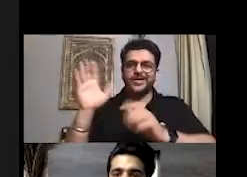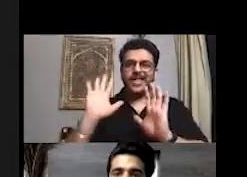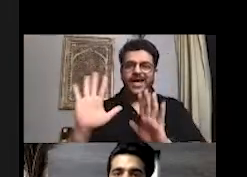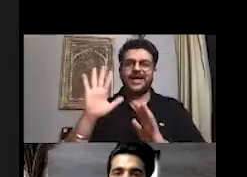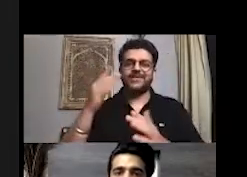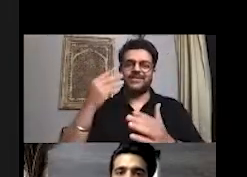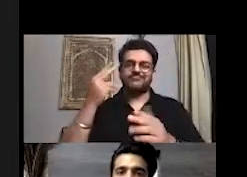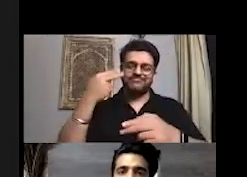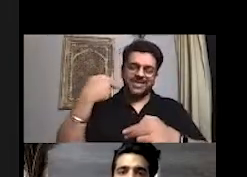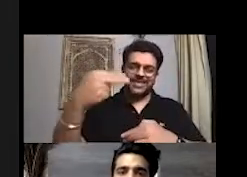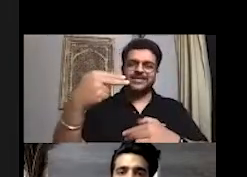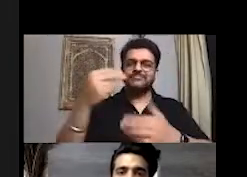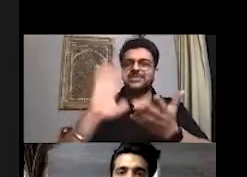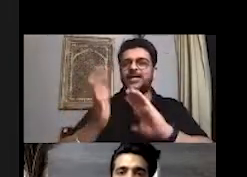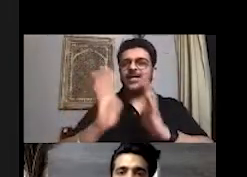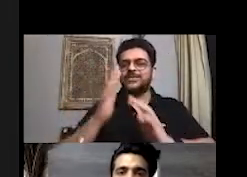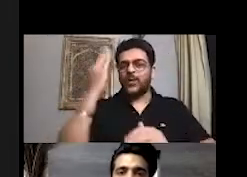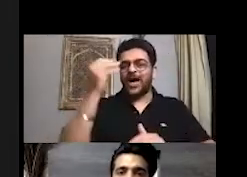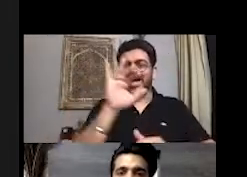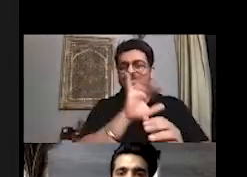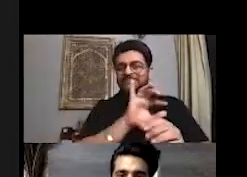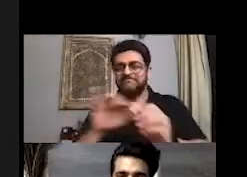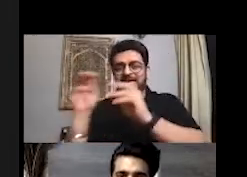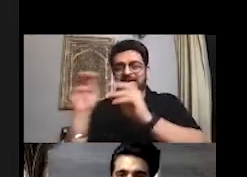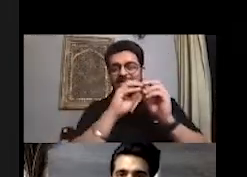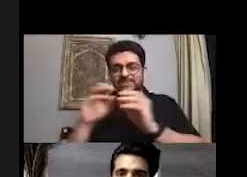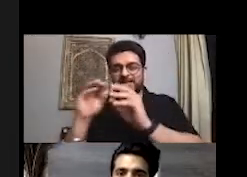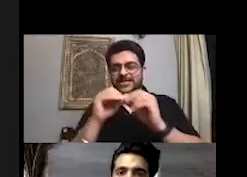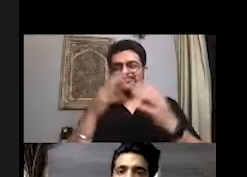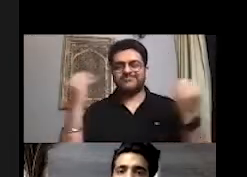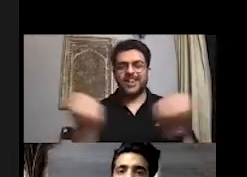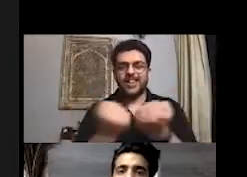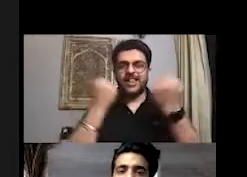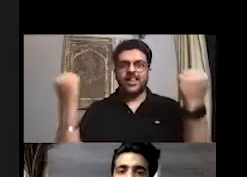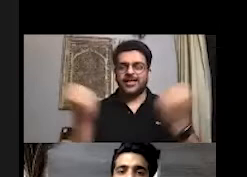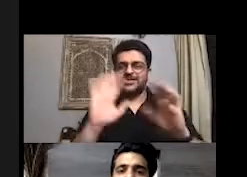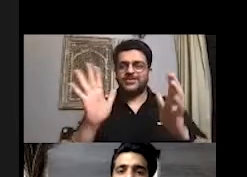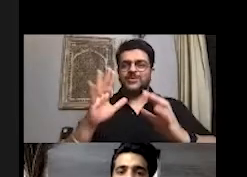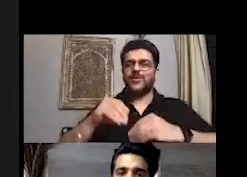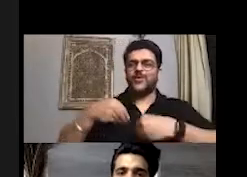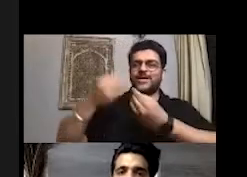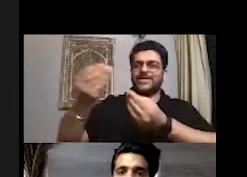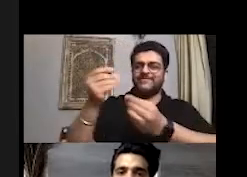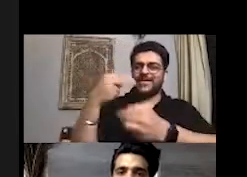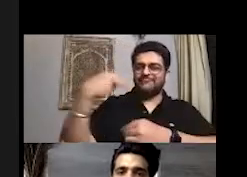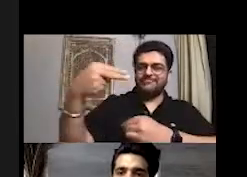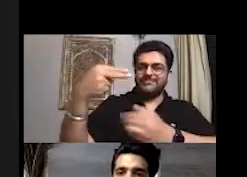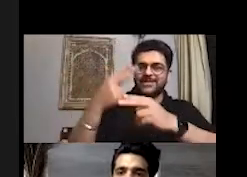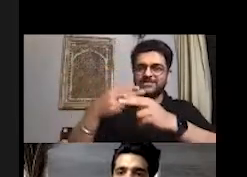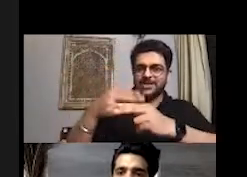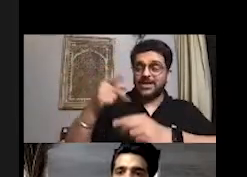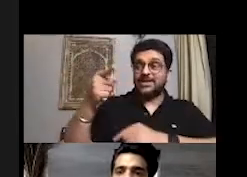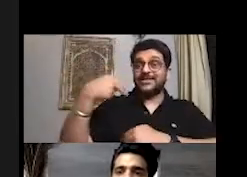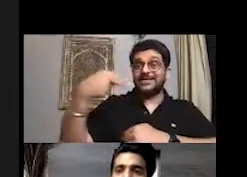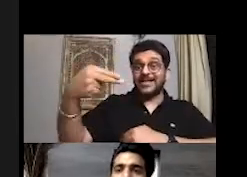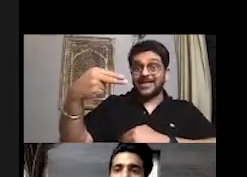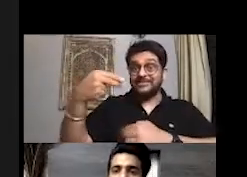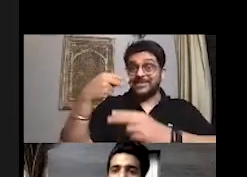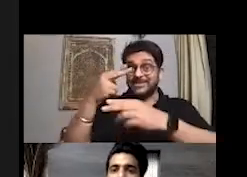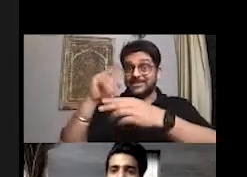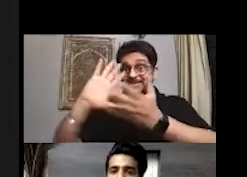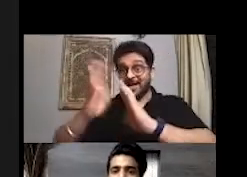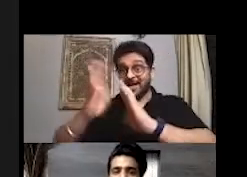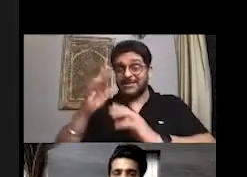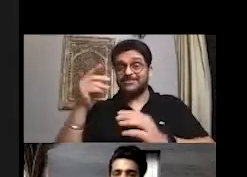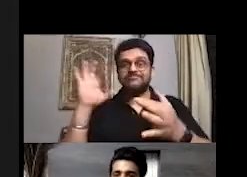So in deaf culture, we have sign name for everyone. Why? Because we can't spell the name of everyone. It would be a more hard work.